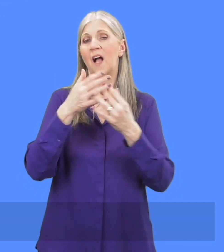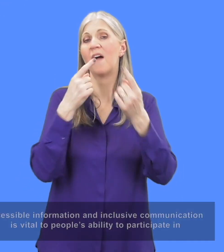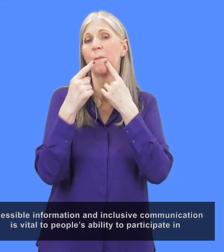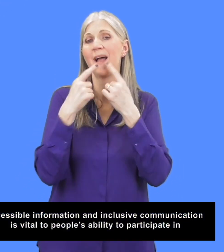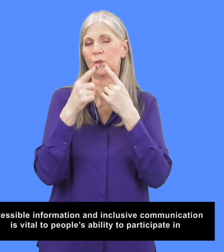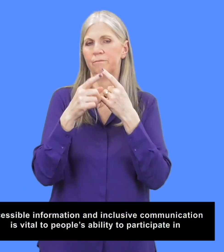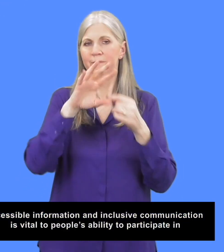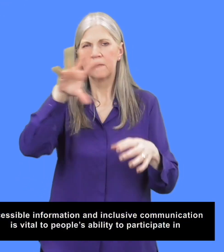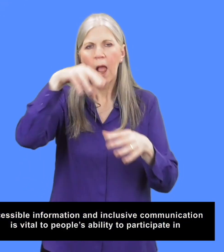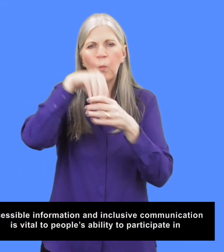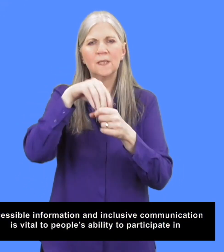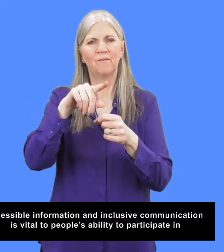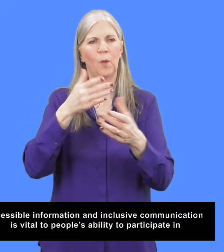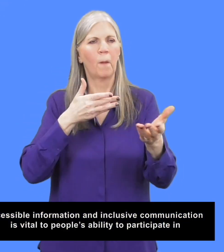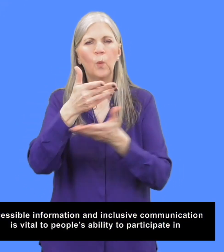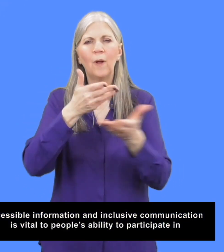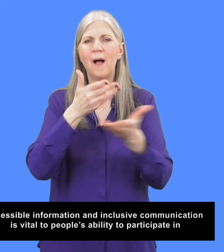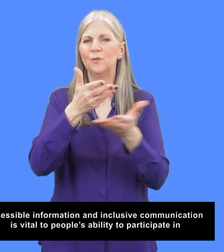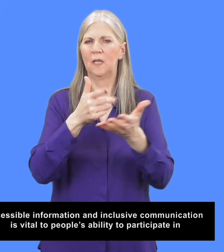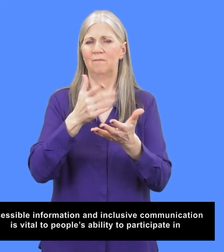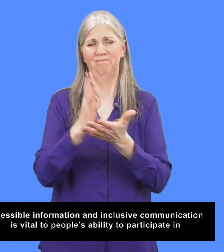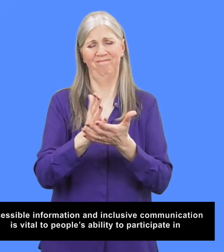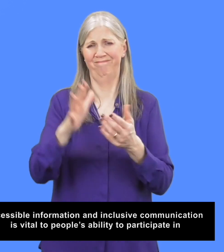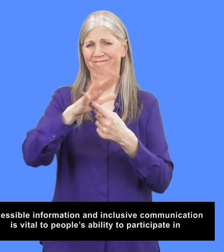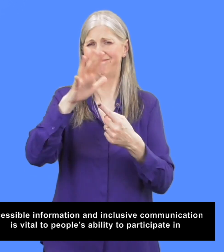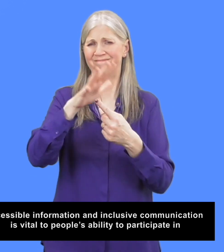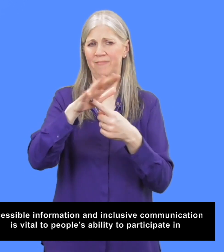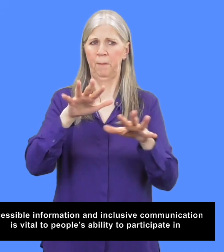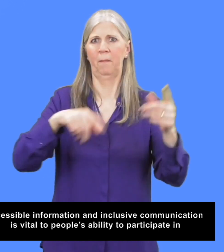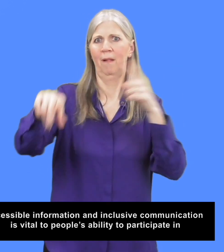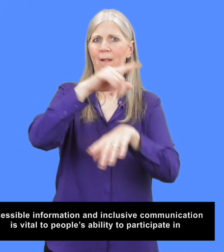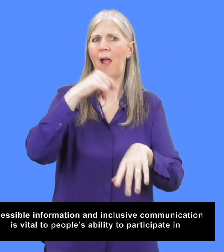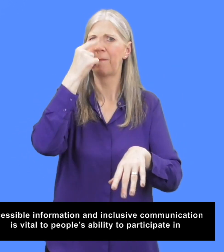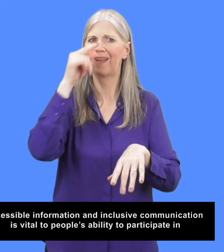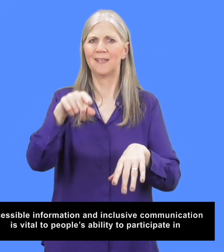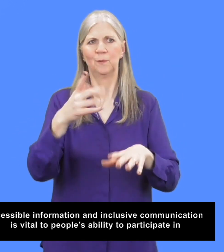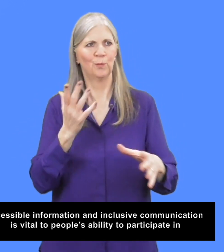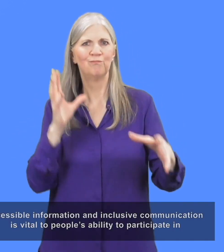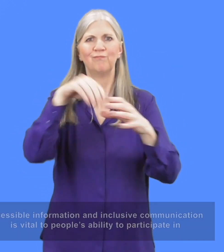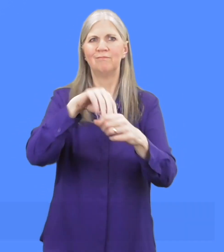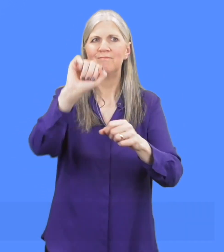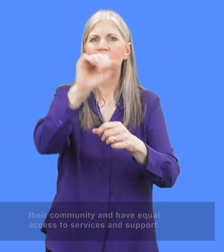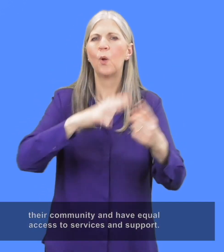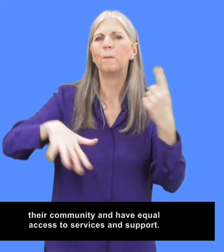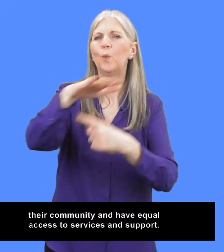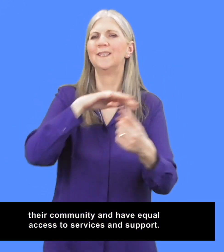Accessible information and inclusive communication is vital to people's ability to participate in their community and have